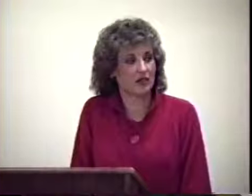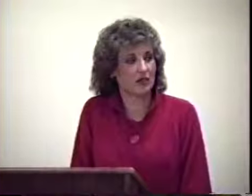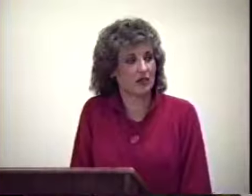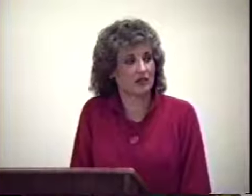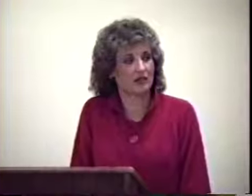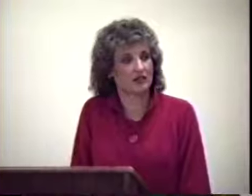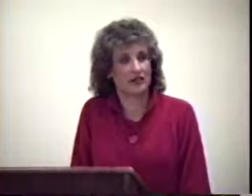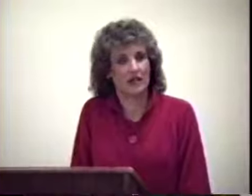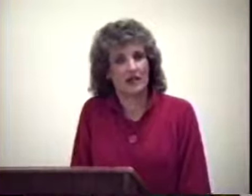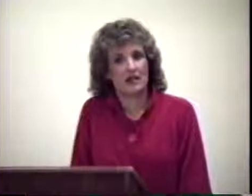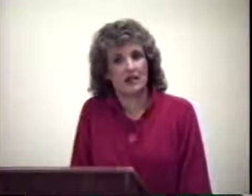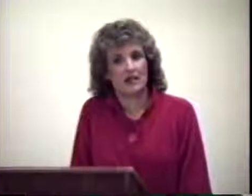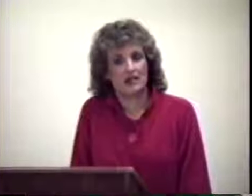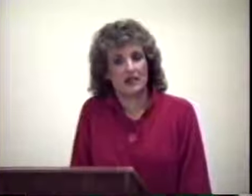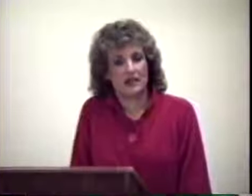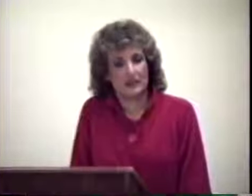that person.